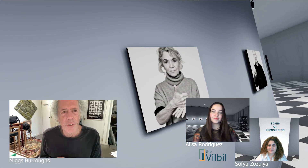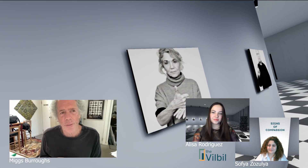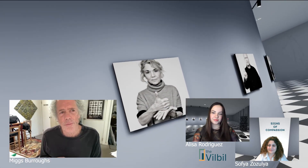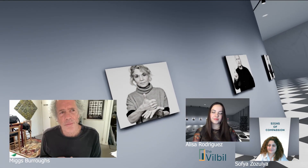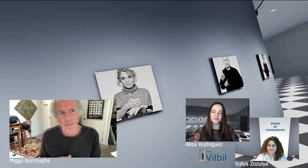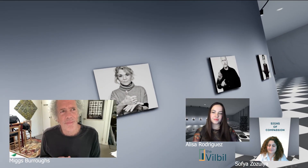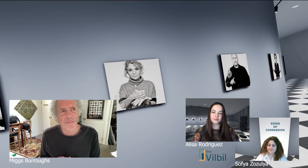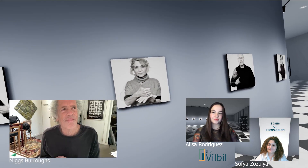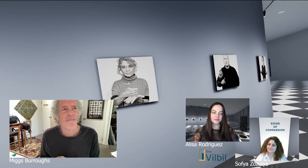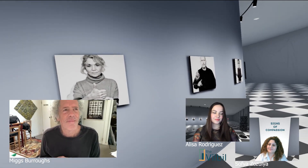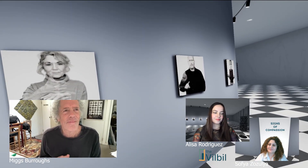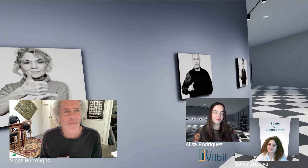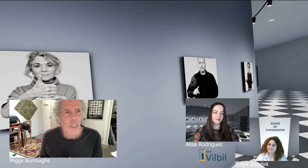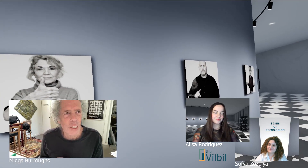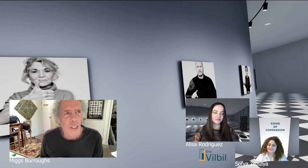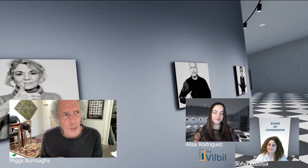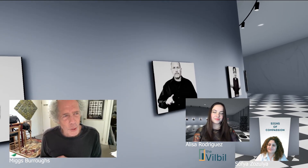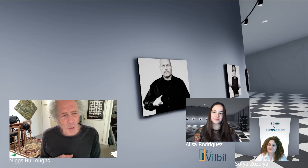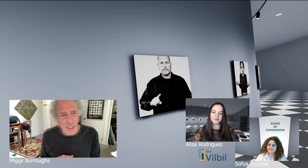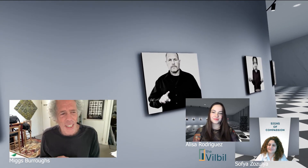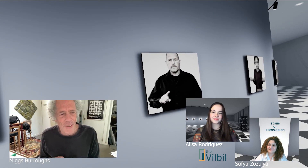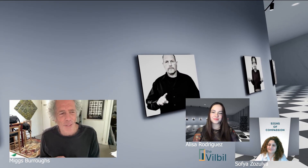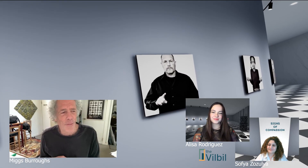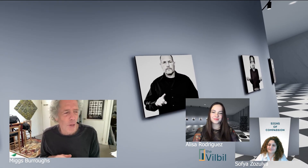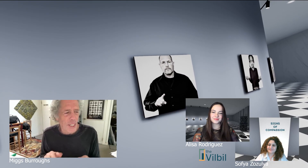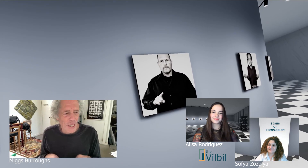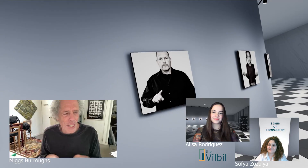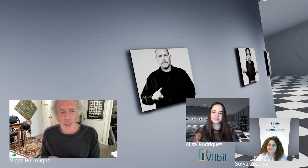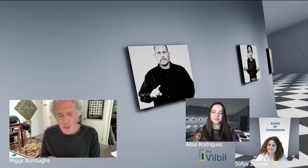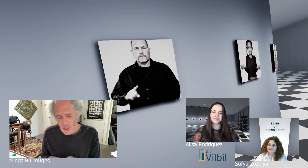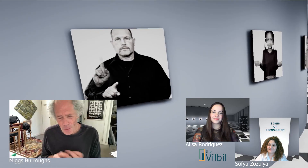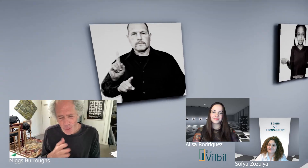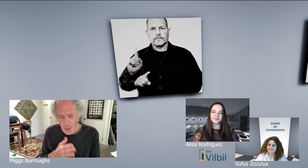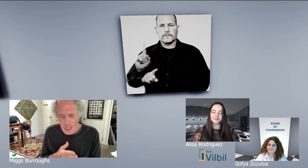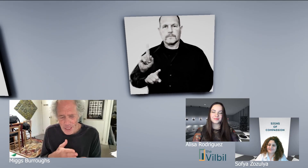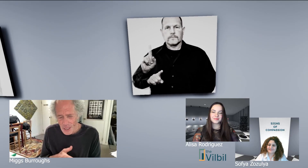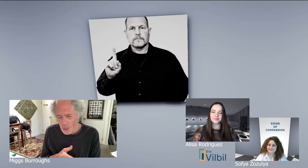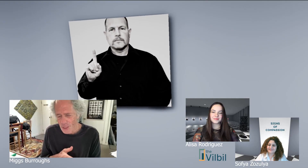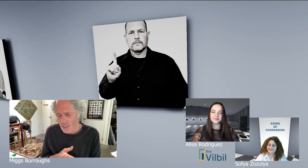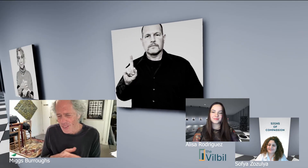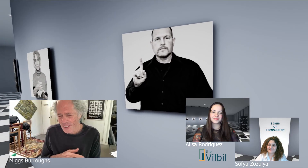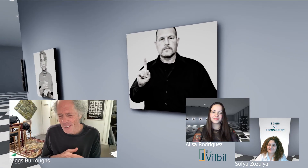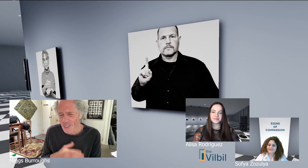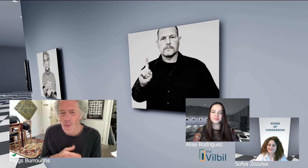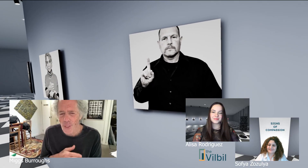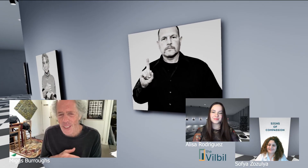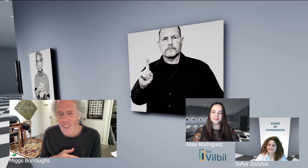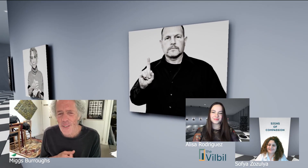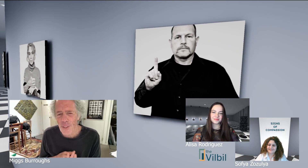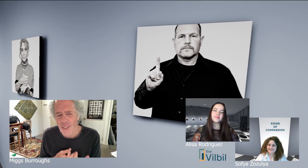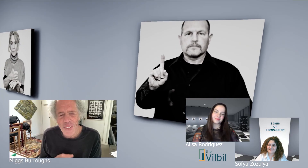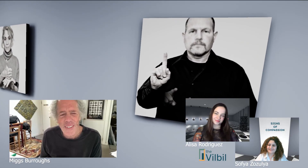just, it's speaking or even writing emails, to be very economical, try to be economical.